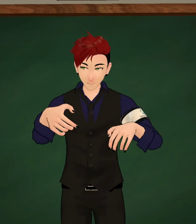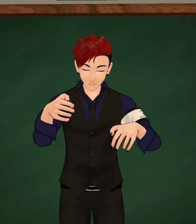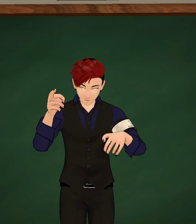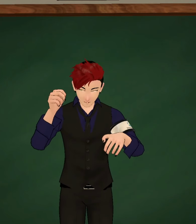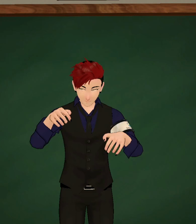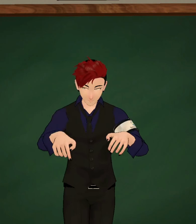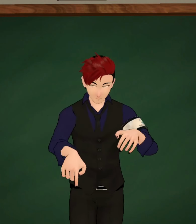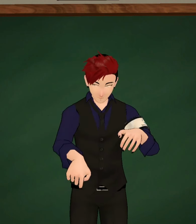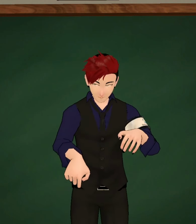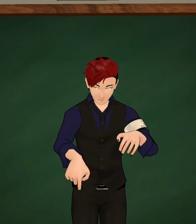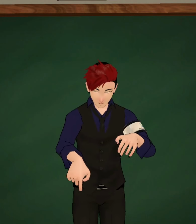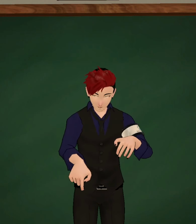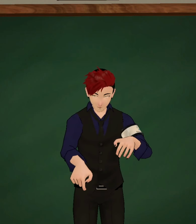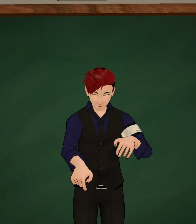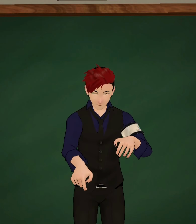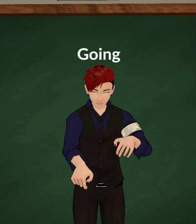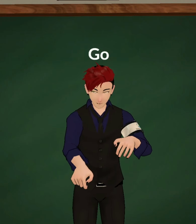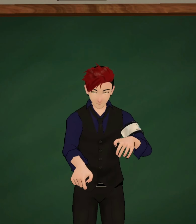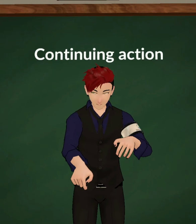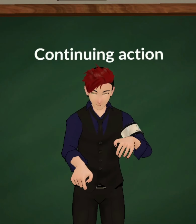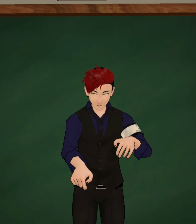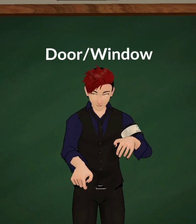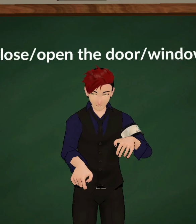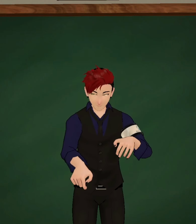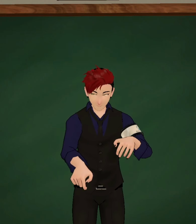Sure. Okay. So let's kind of go back to